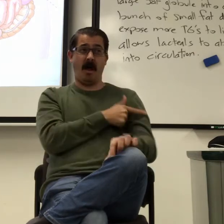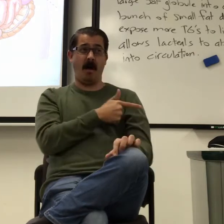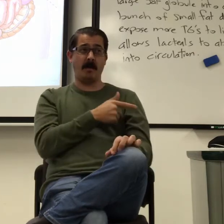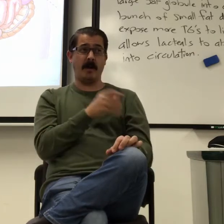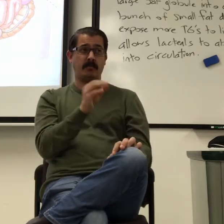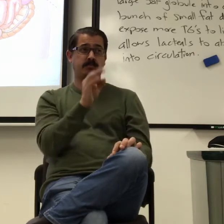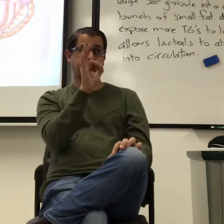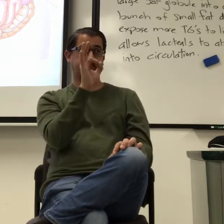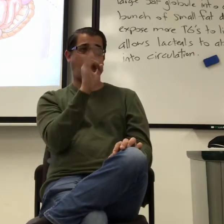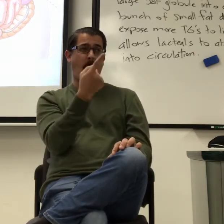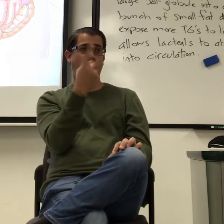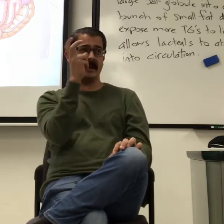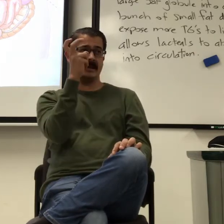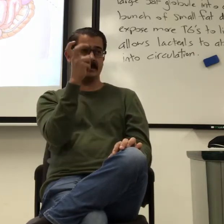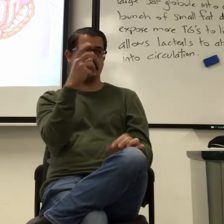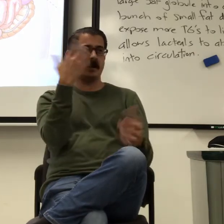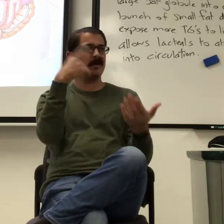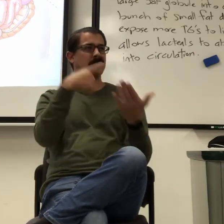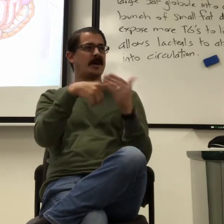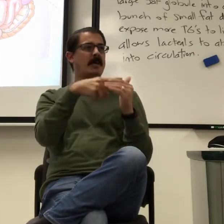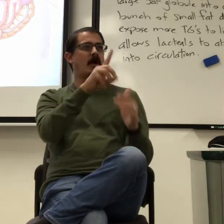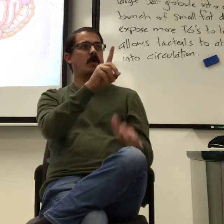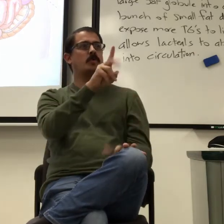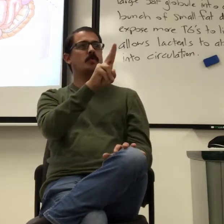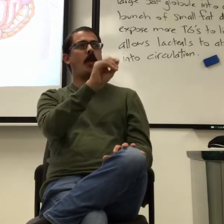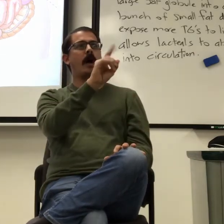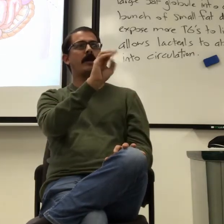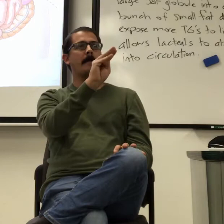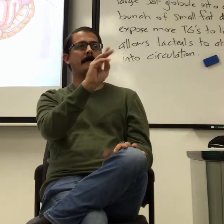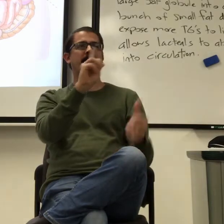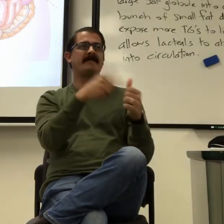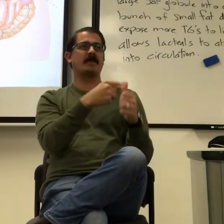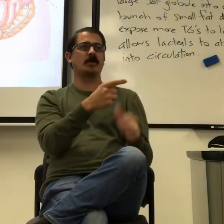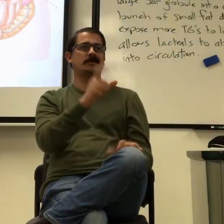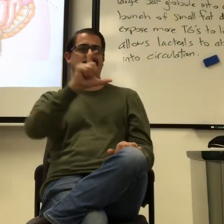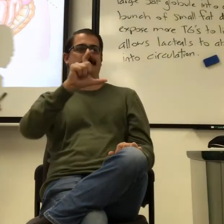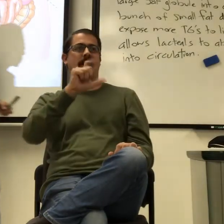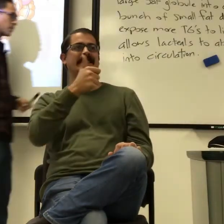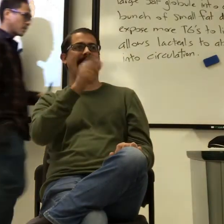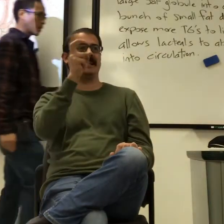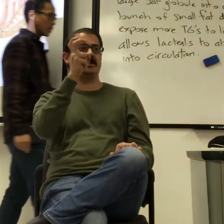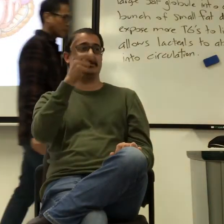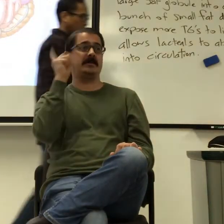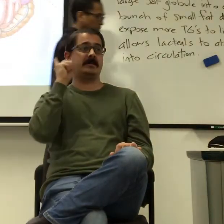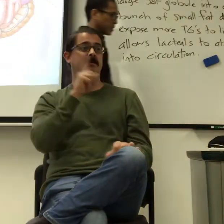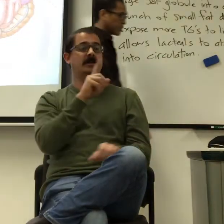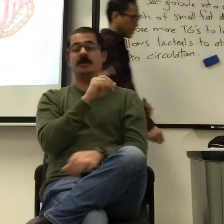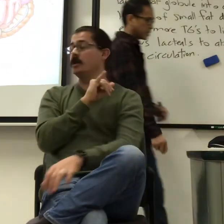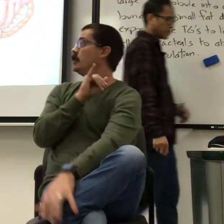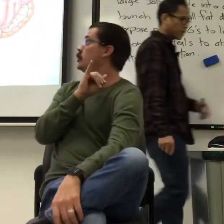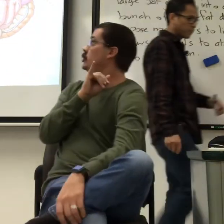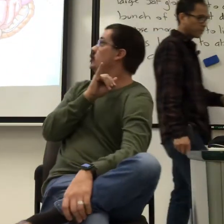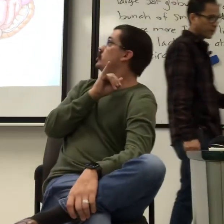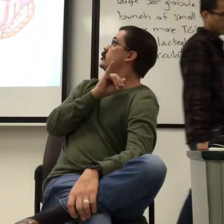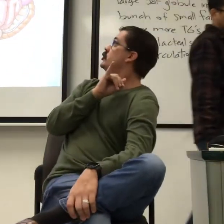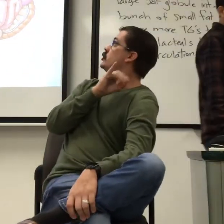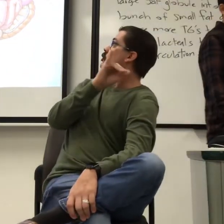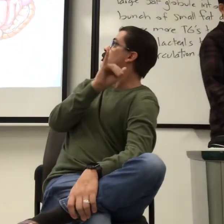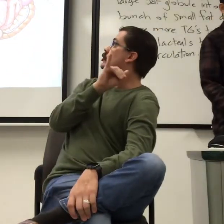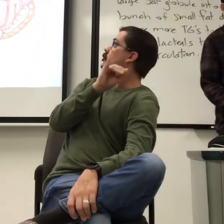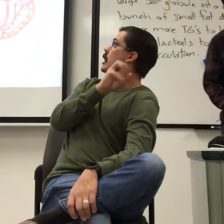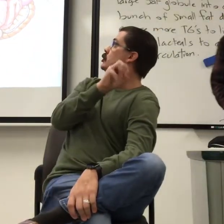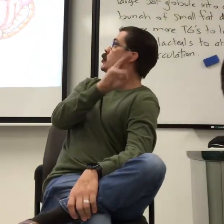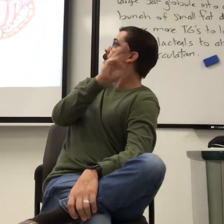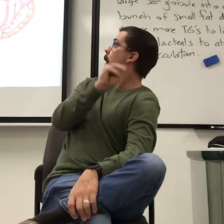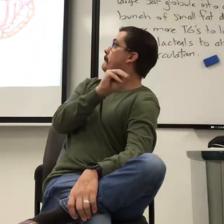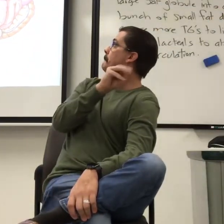duodenum. That's the first 10 inches. This picture shows you jejunum ileum. We teach them as 3 different things, but there's